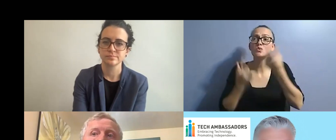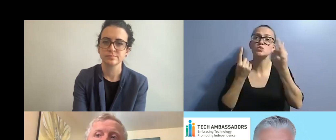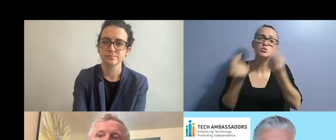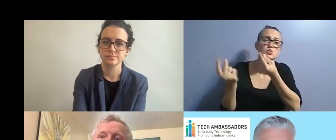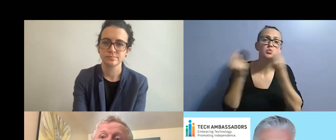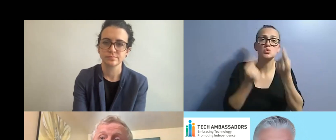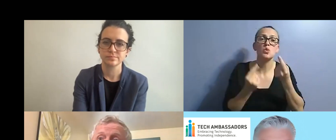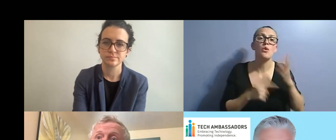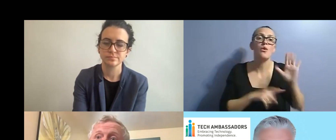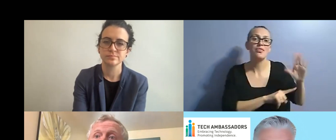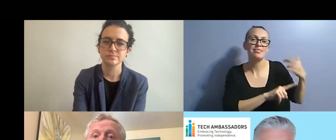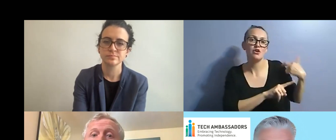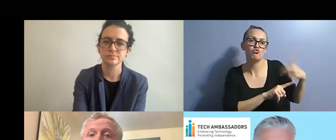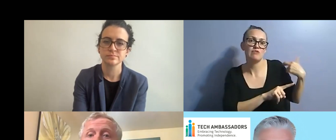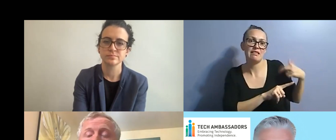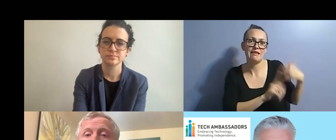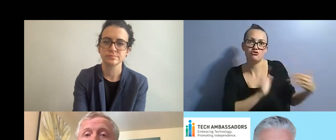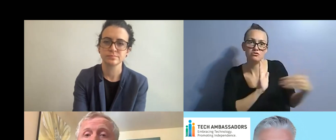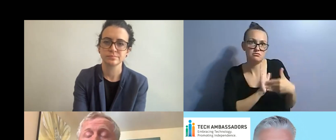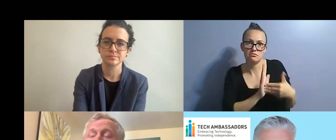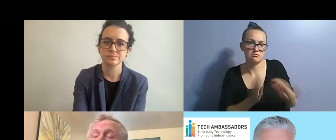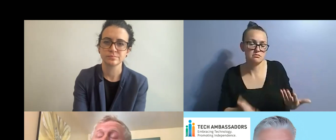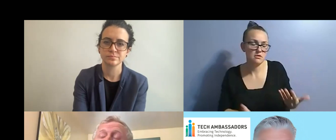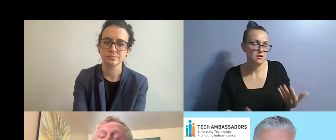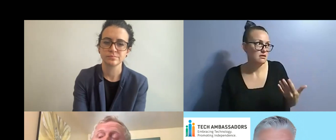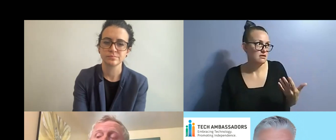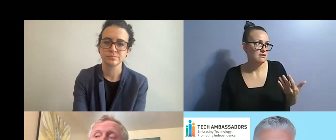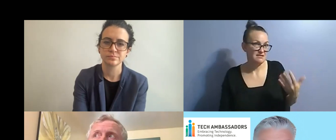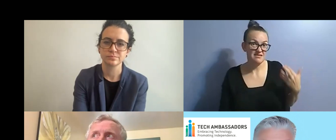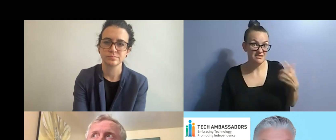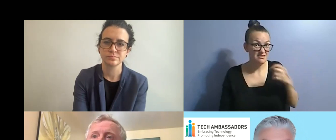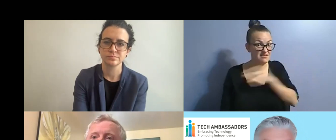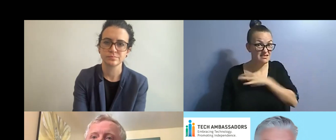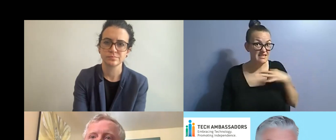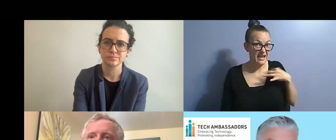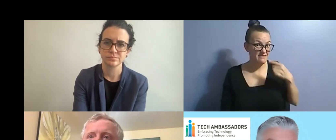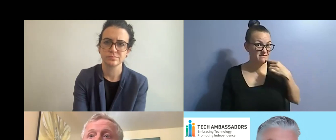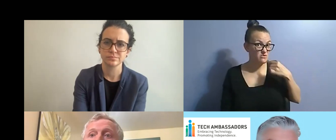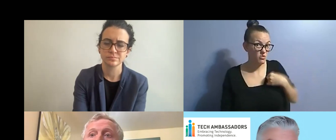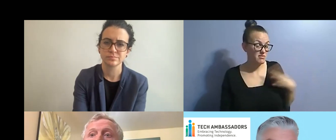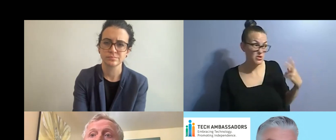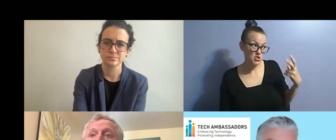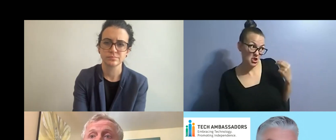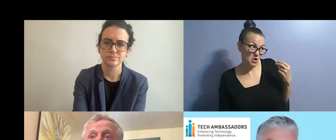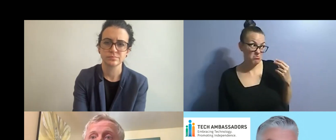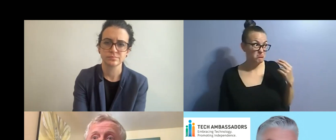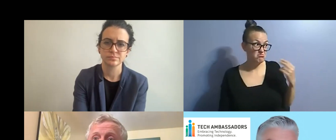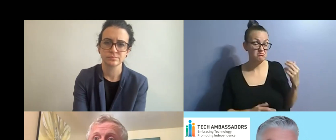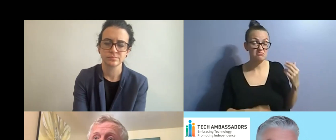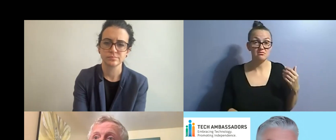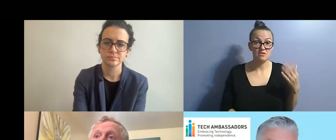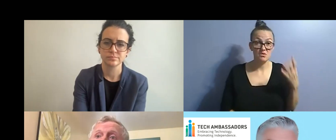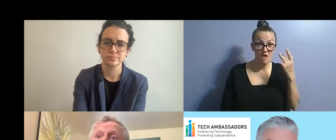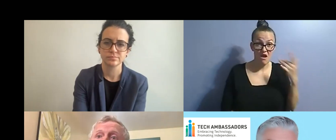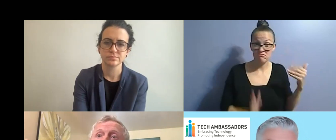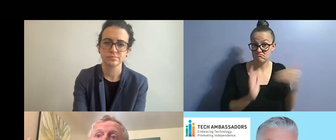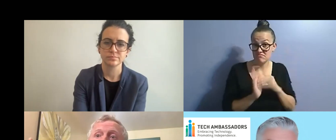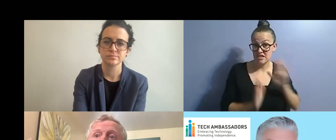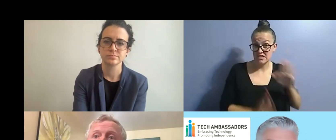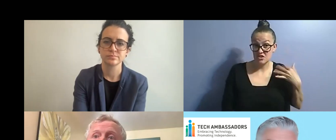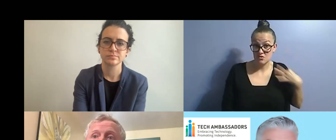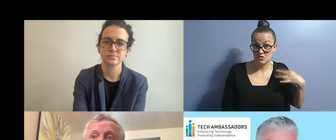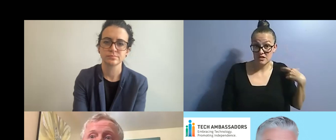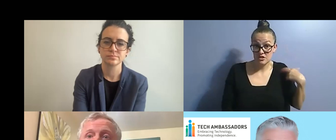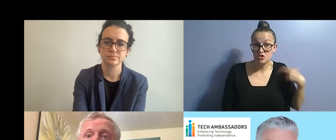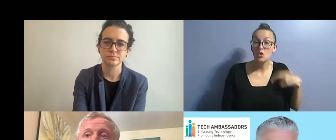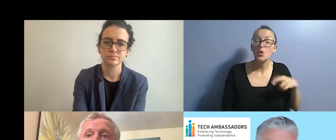their religion. I mean, I had staff to tell me that they can't do it, or staff that said I could take you there